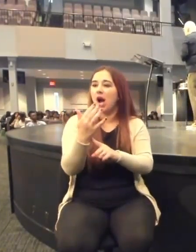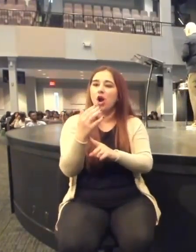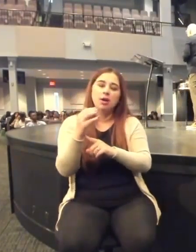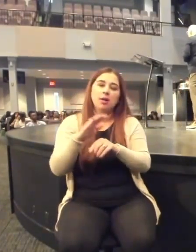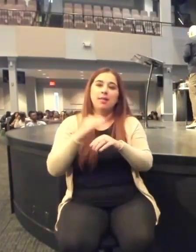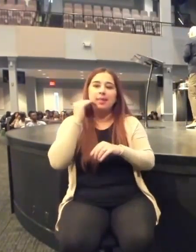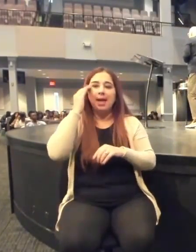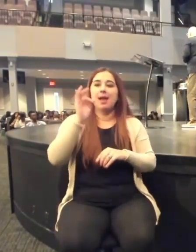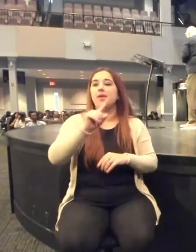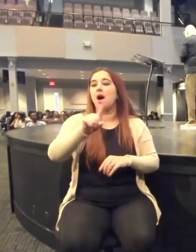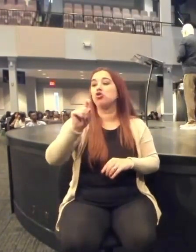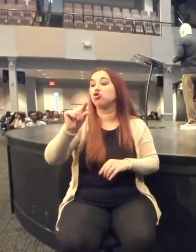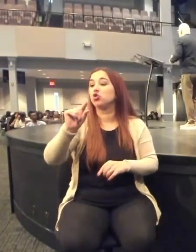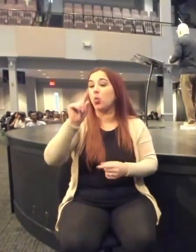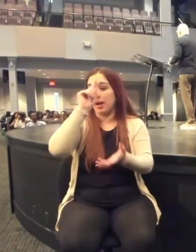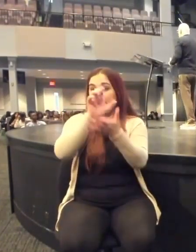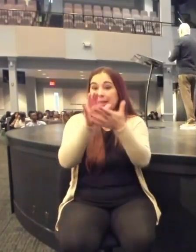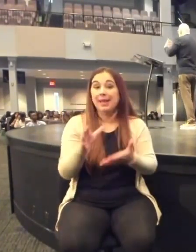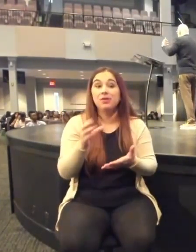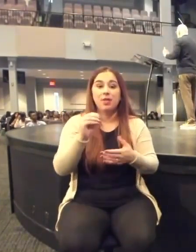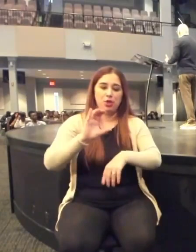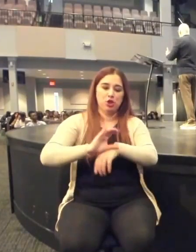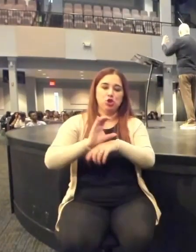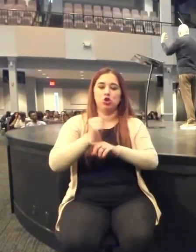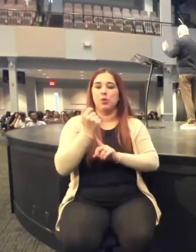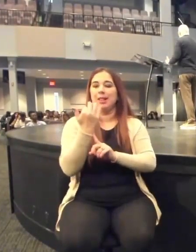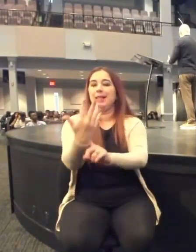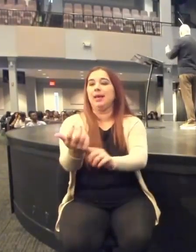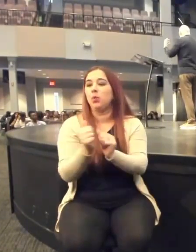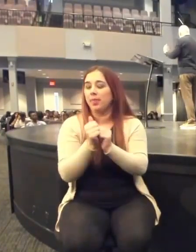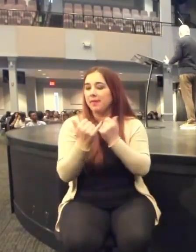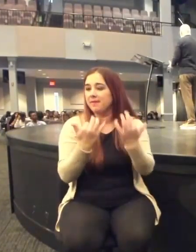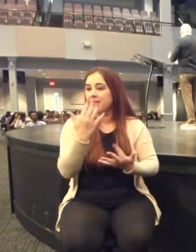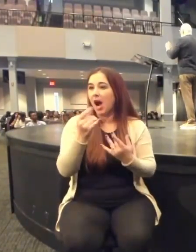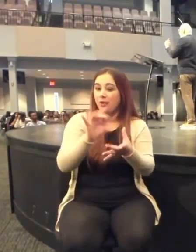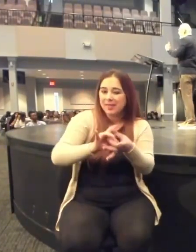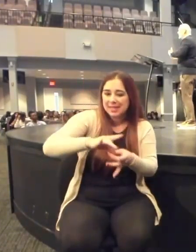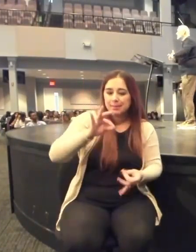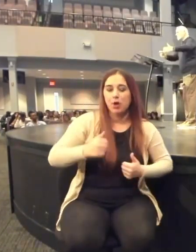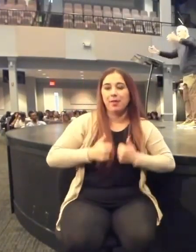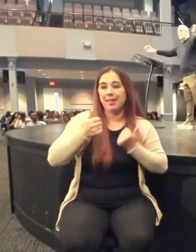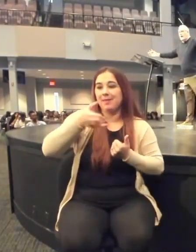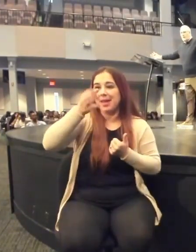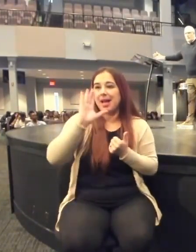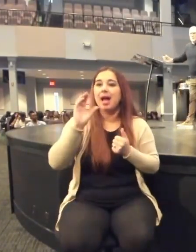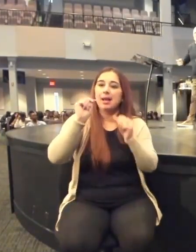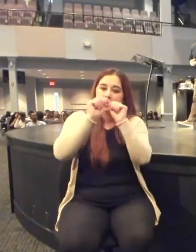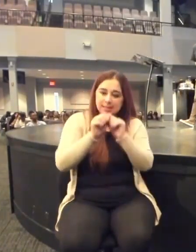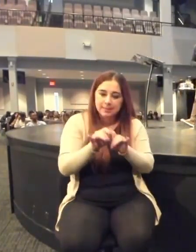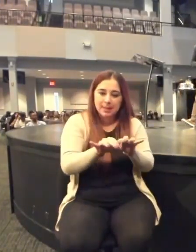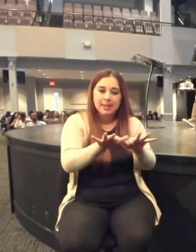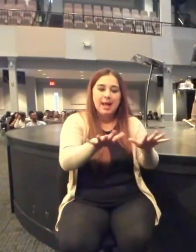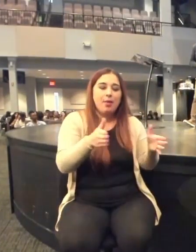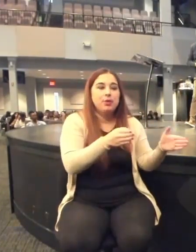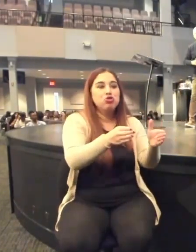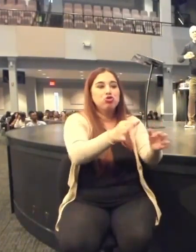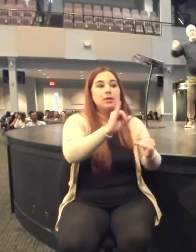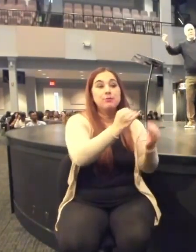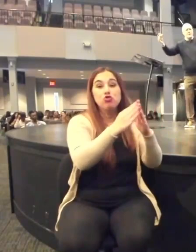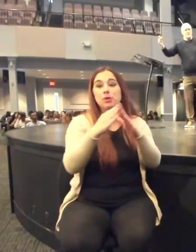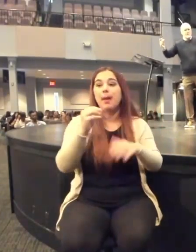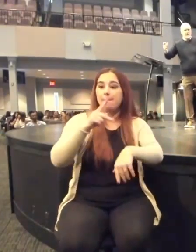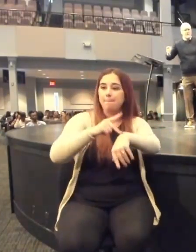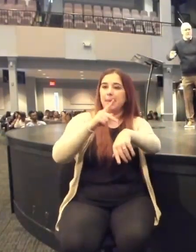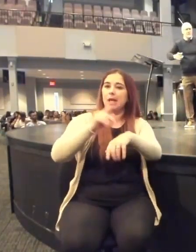the 120 believers there. And the church was lit with the fire of the Spirit of the living God. And they spilled out into the streets of Jerusalem, and